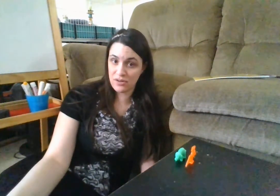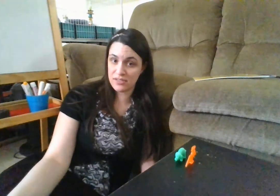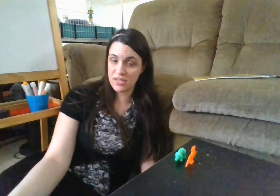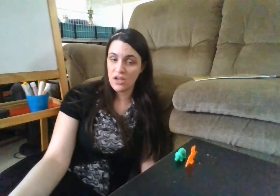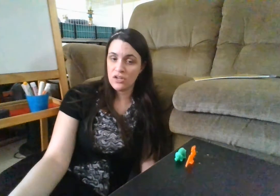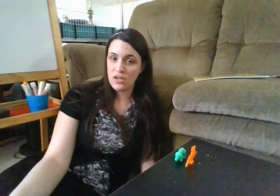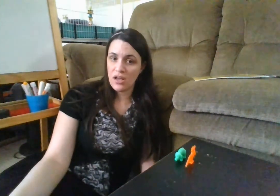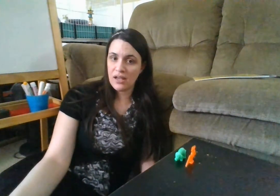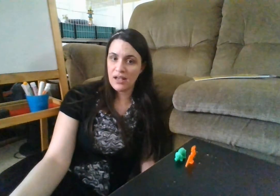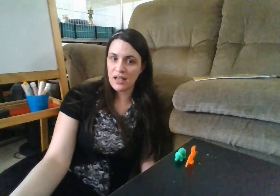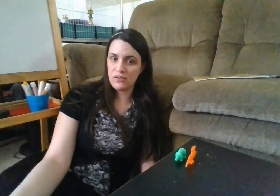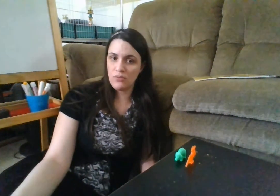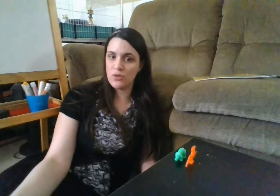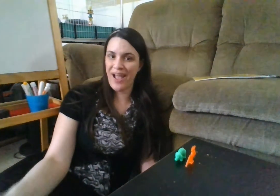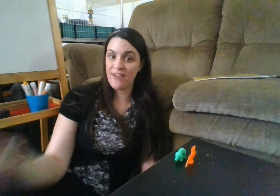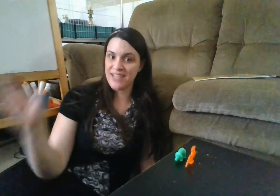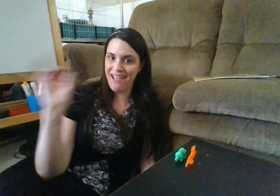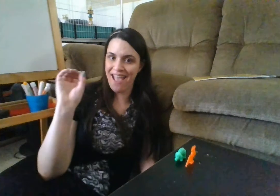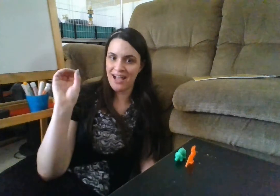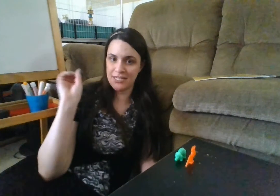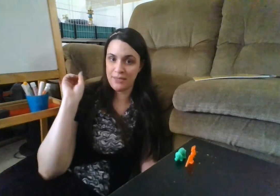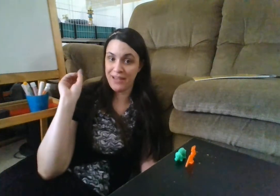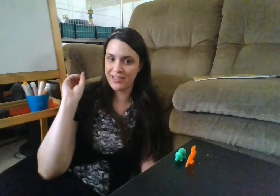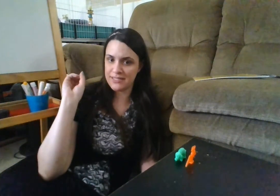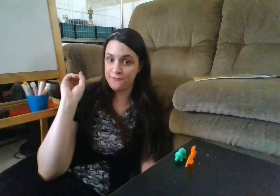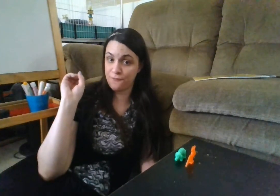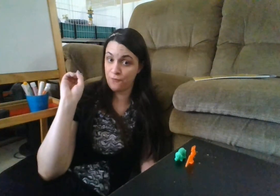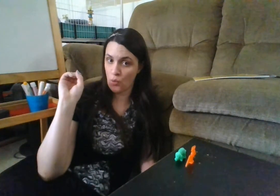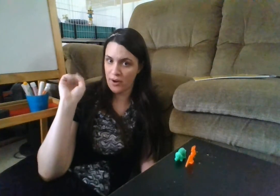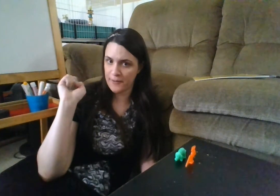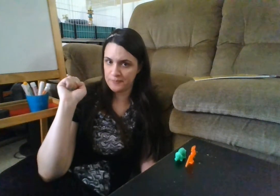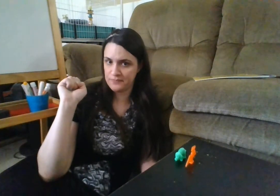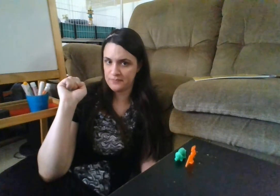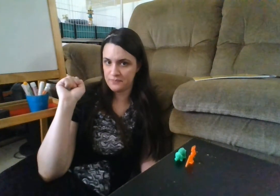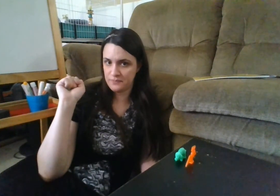dinosaurs do I have to add to make this 4?